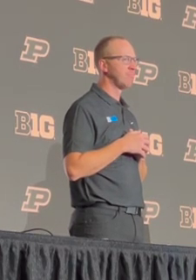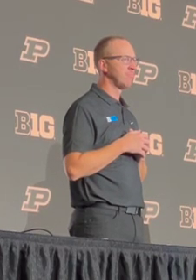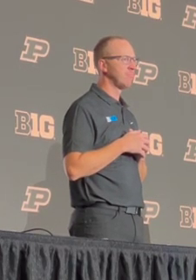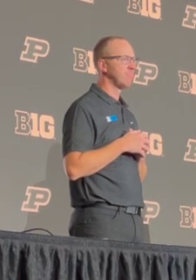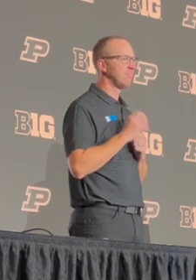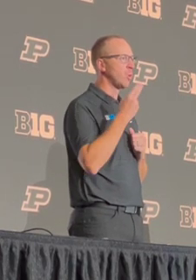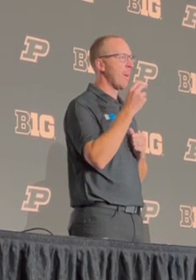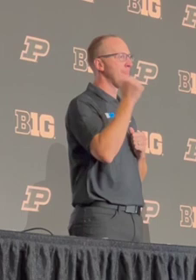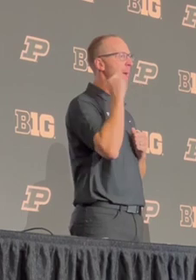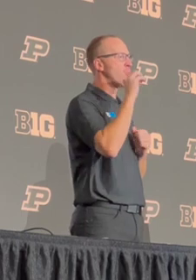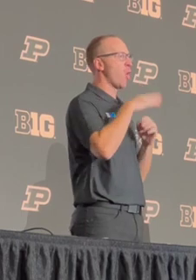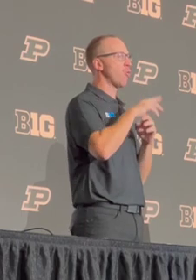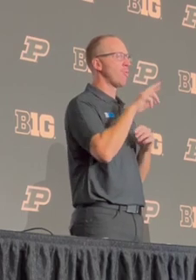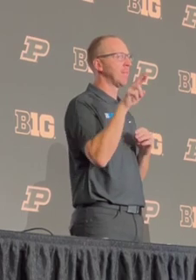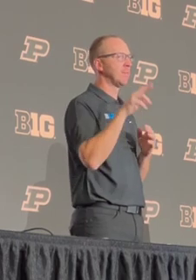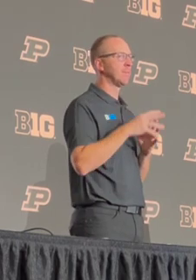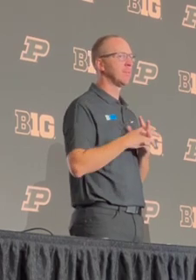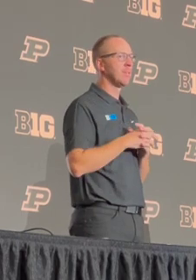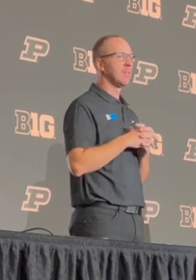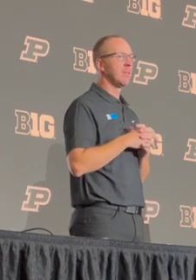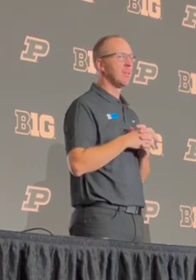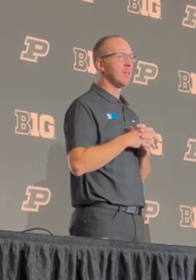Coach, back row on your right side.